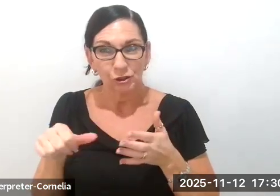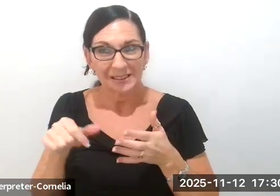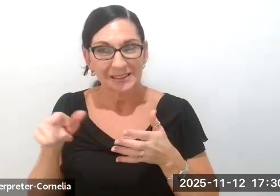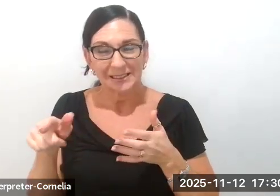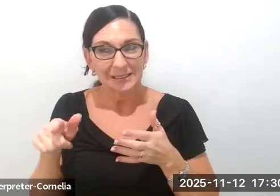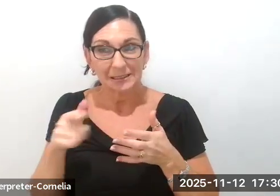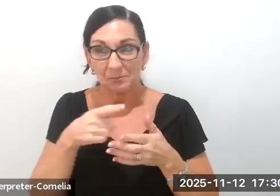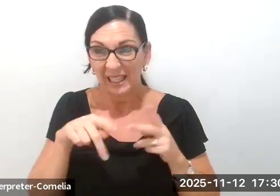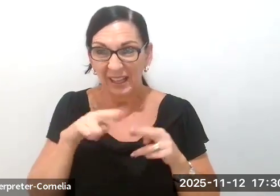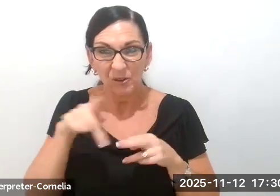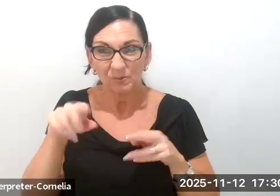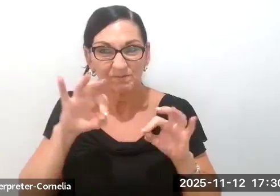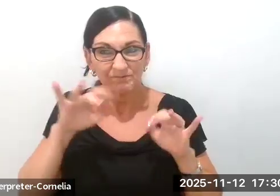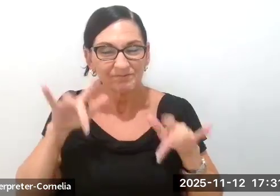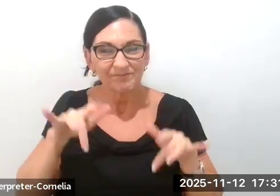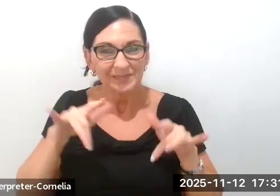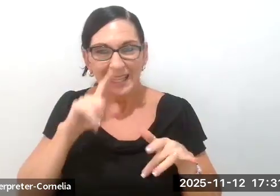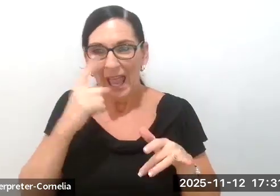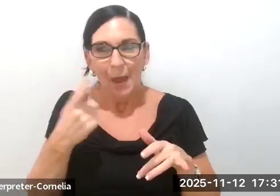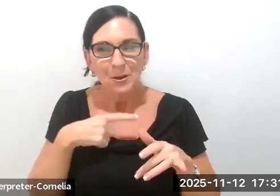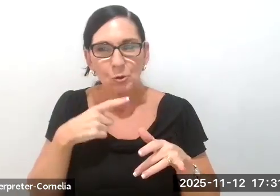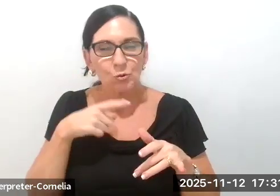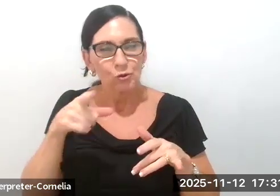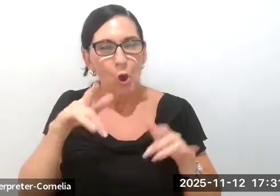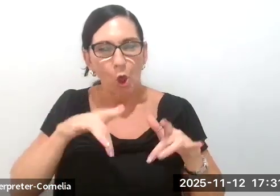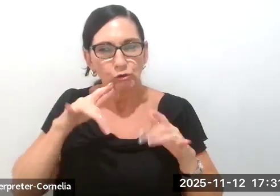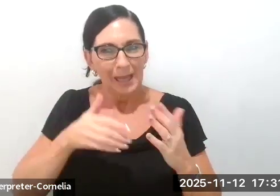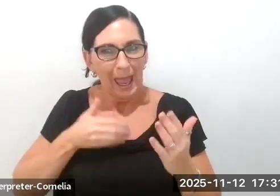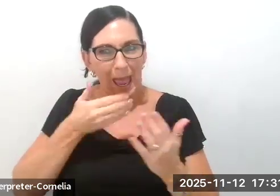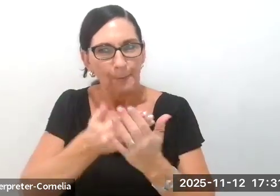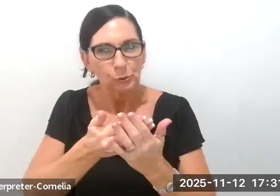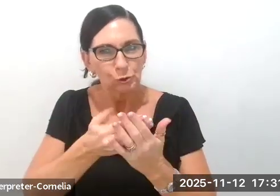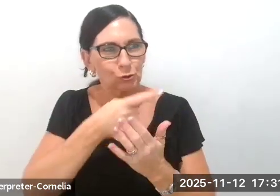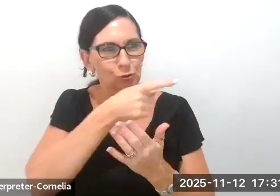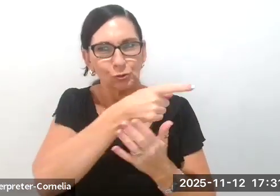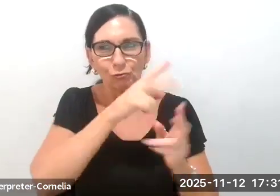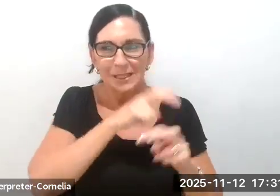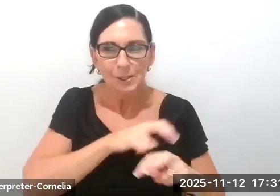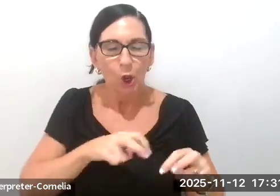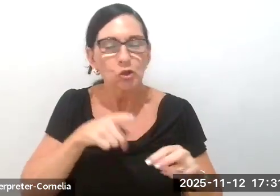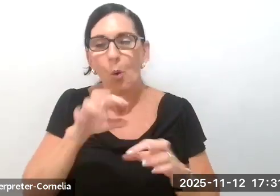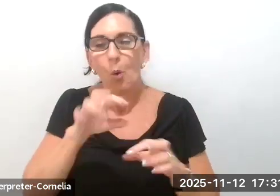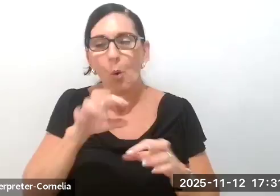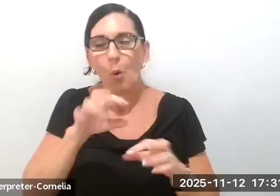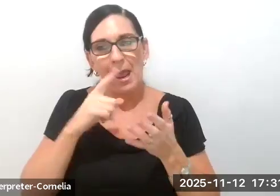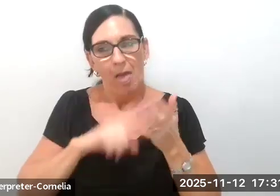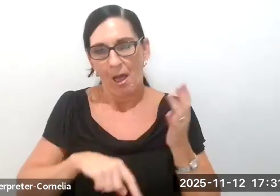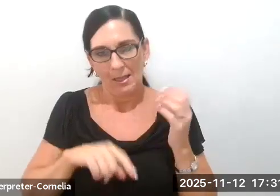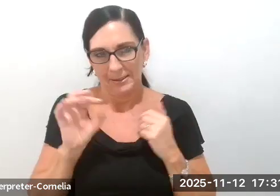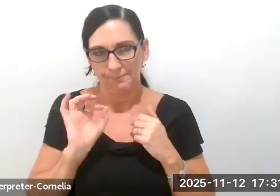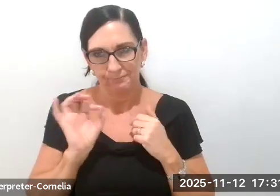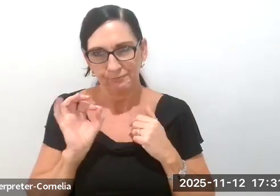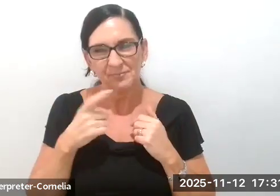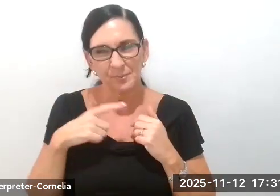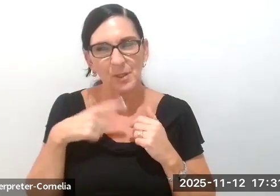you're at or because of other constraints will not be penalised if you haven't. And this is what the